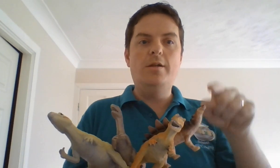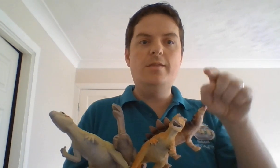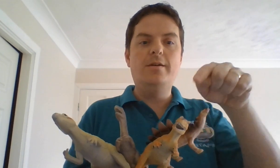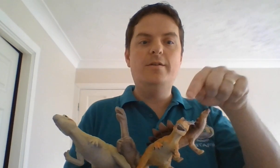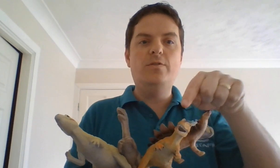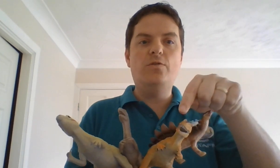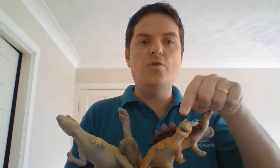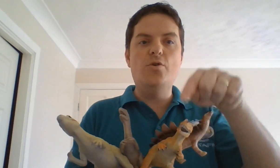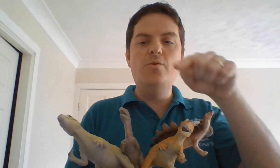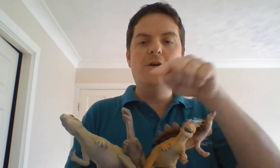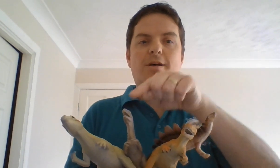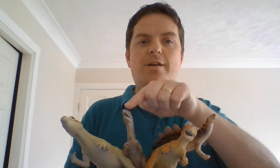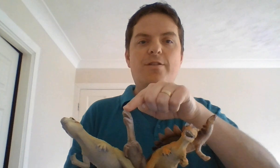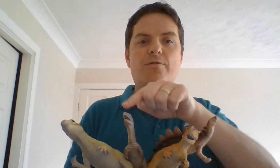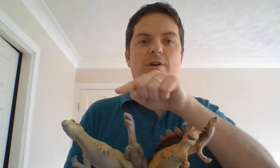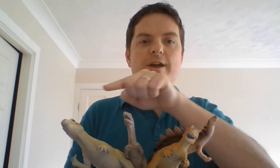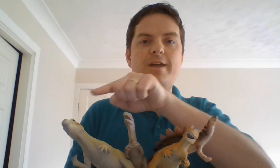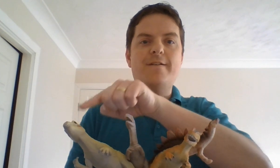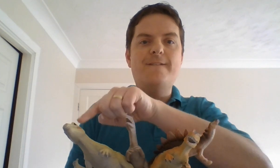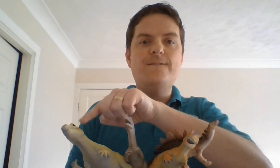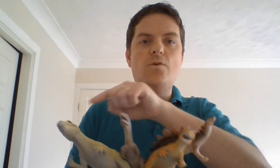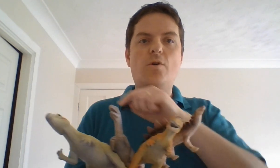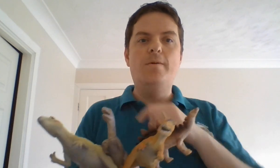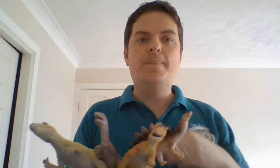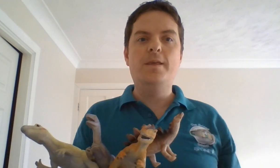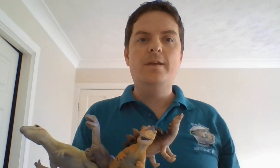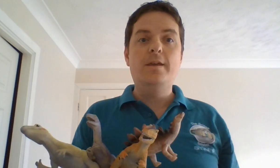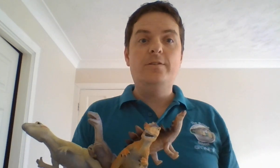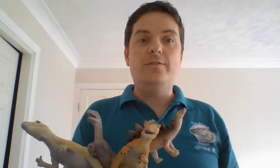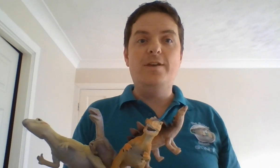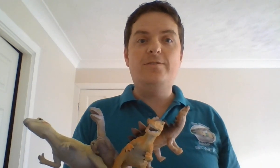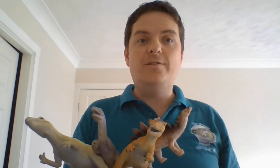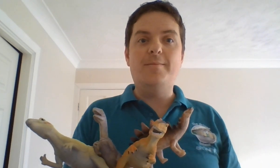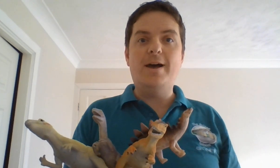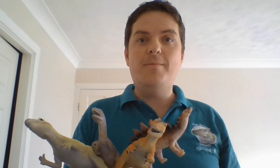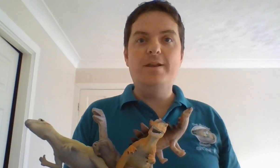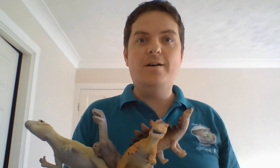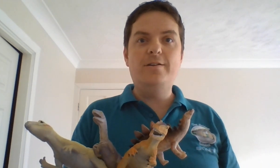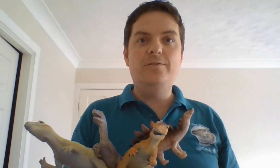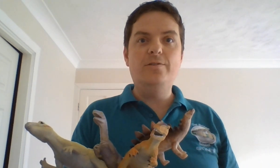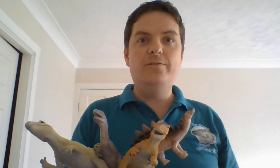two, three, four. So this time how many dinosaurs?